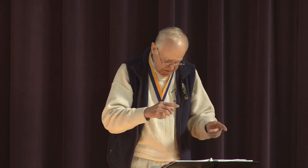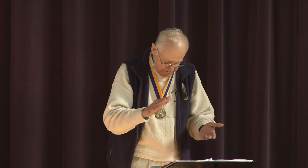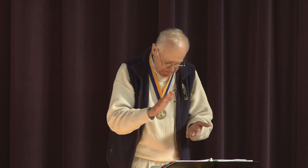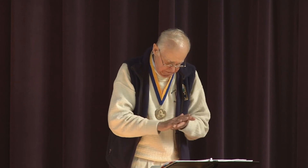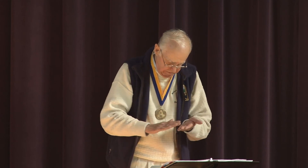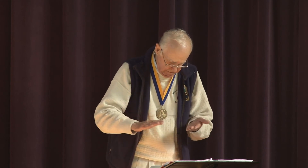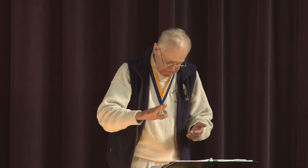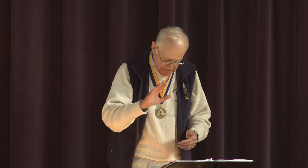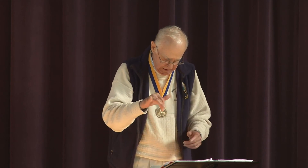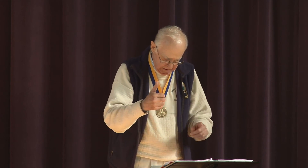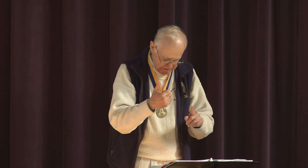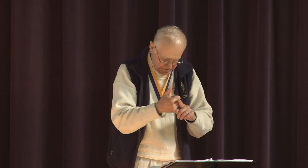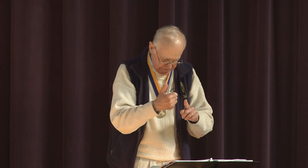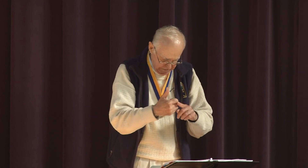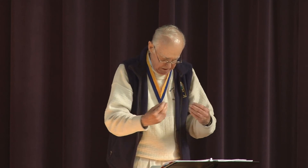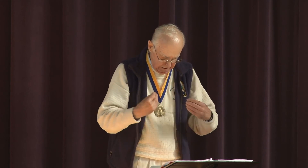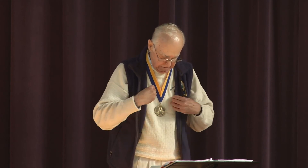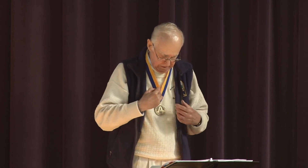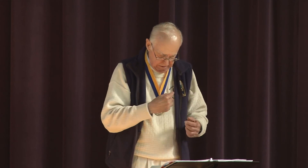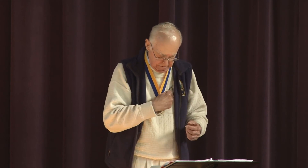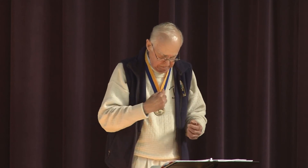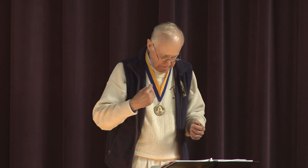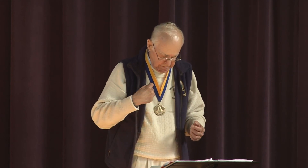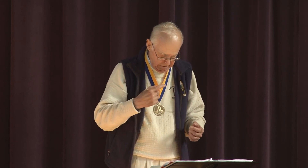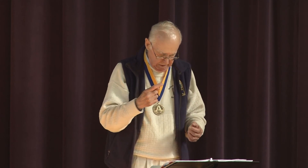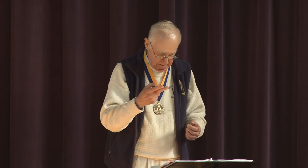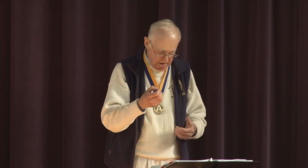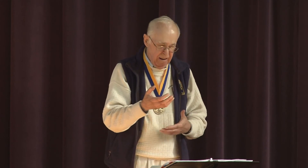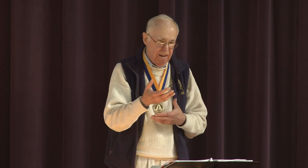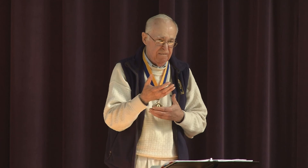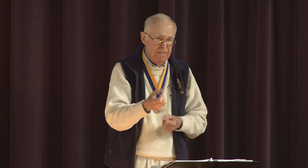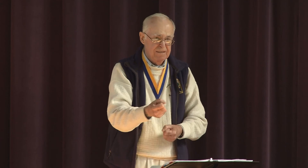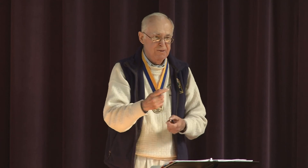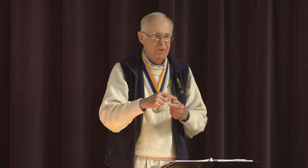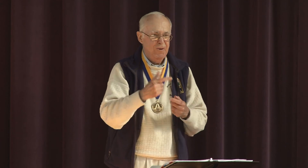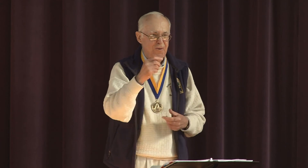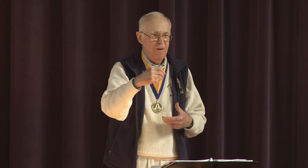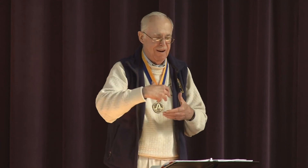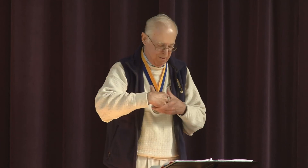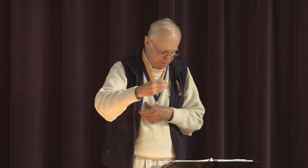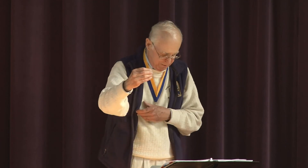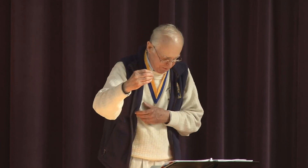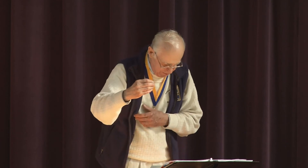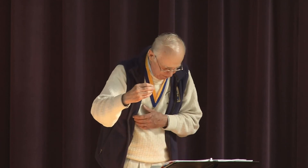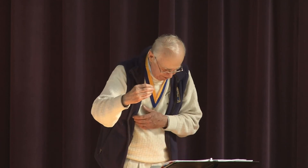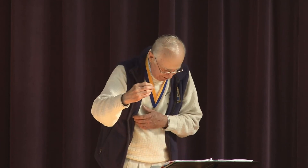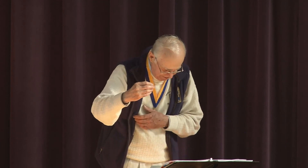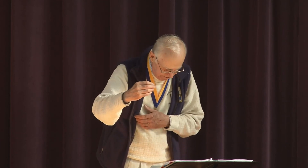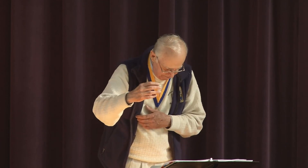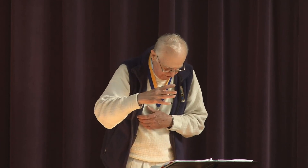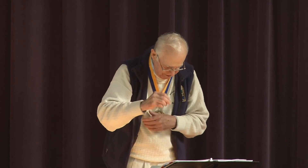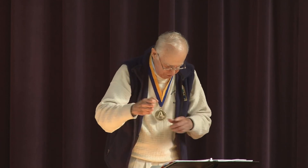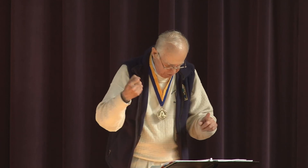you know, the experience of coming to college in and of itself gave us the confidence we needed to go